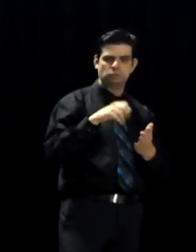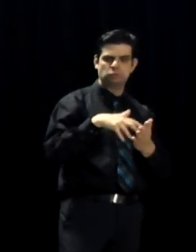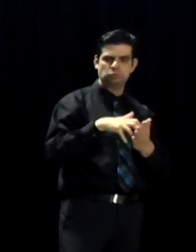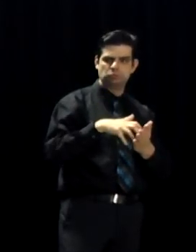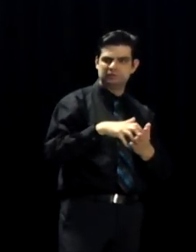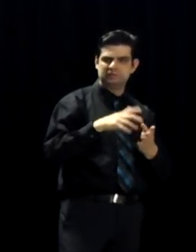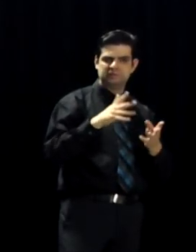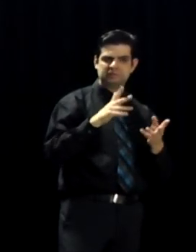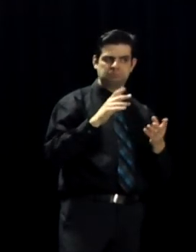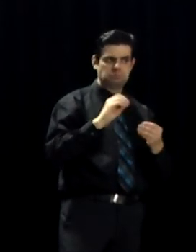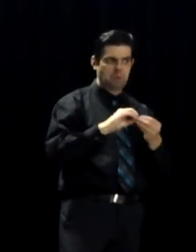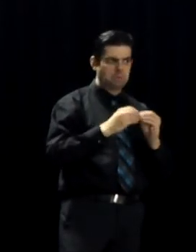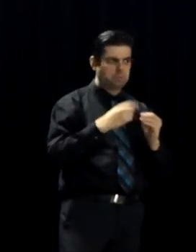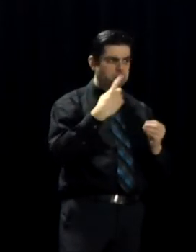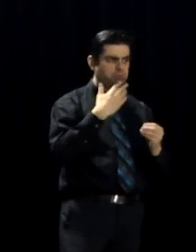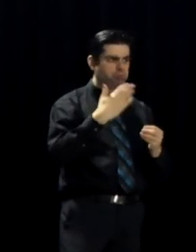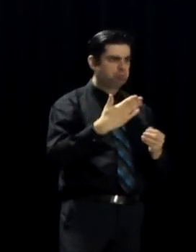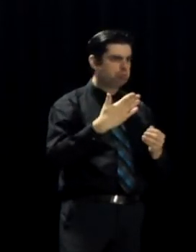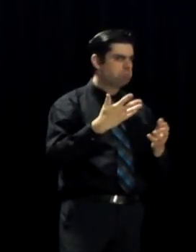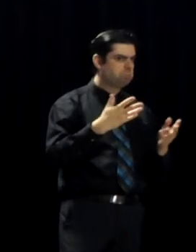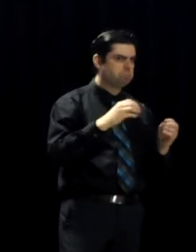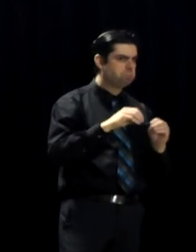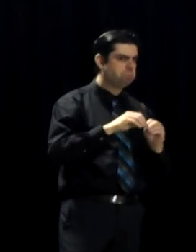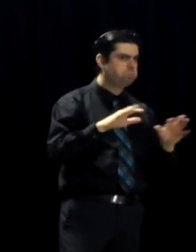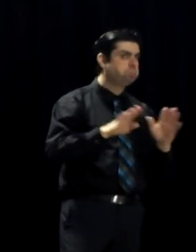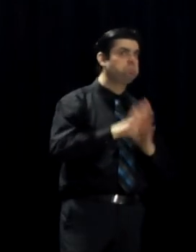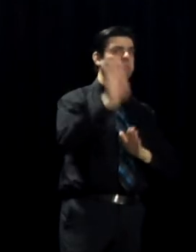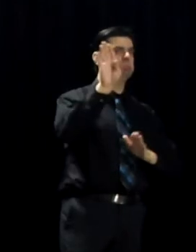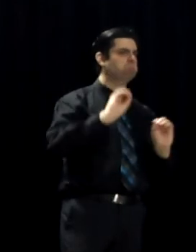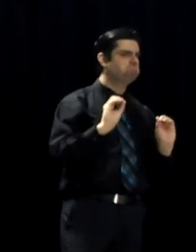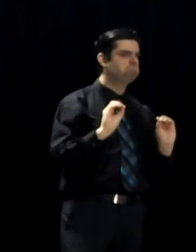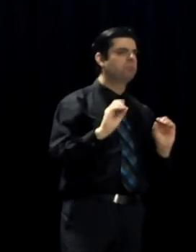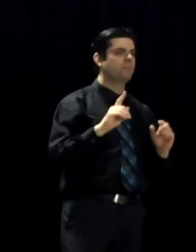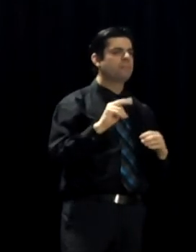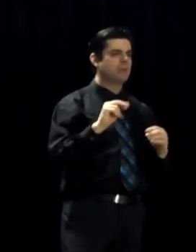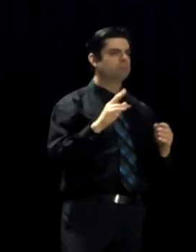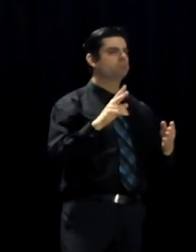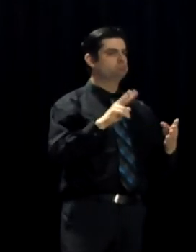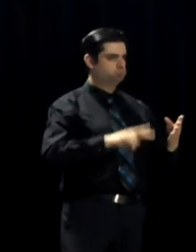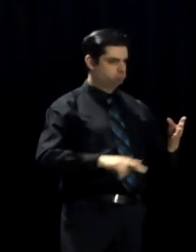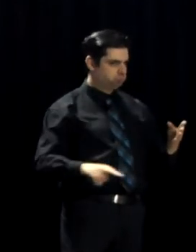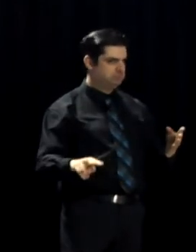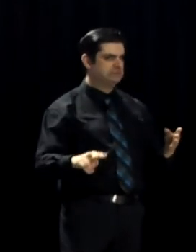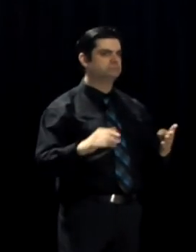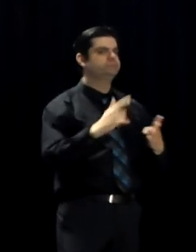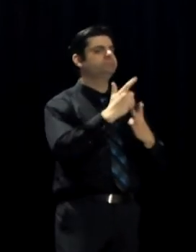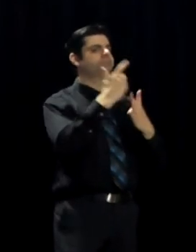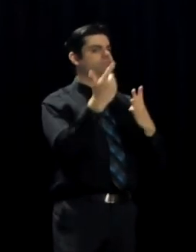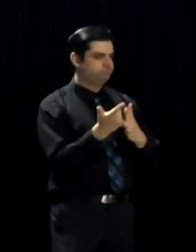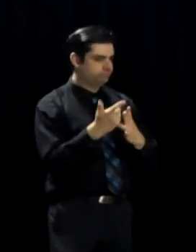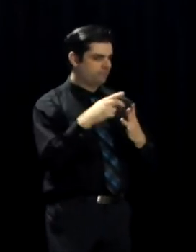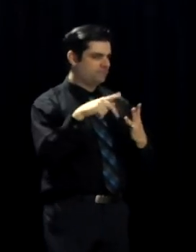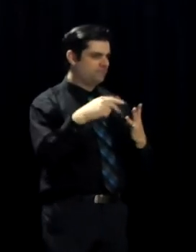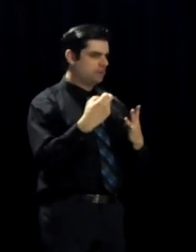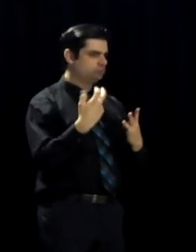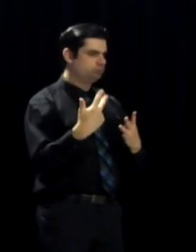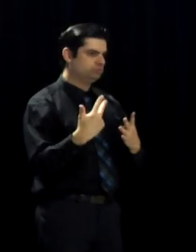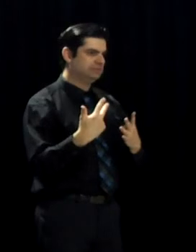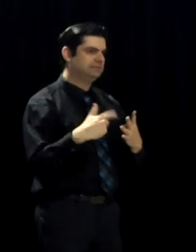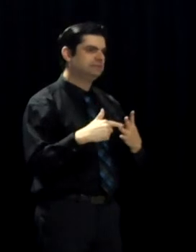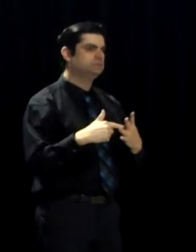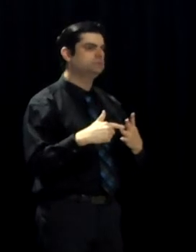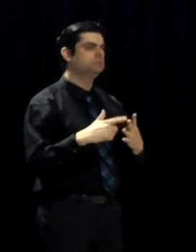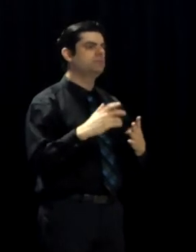think some of the things that maybe you can do is maybe you can rearrange the deck of the types of industries in each phase a little